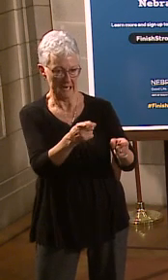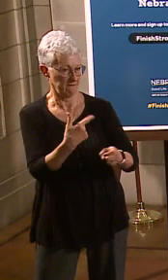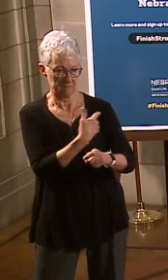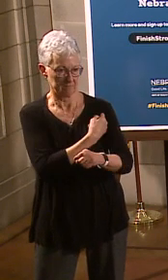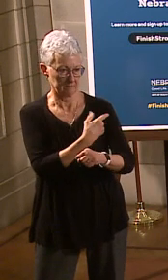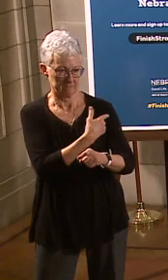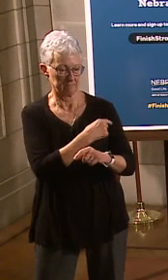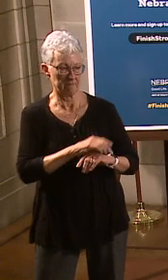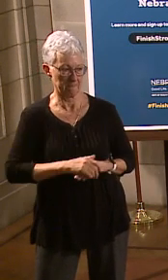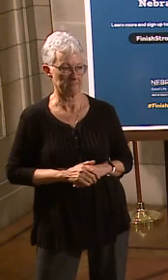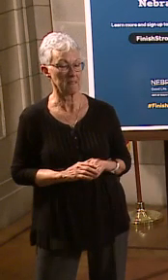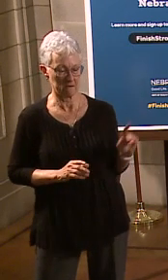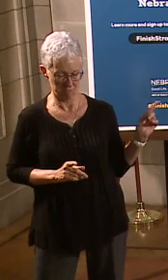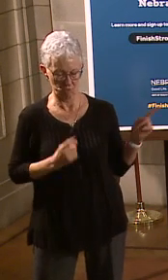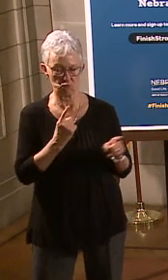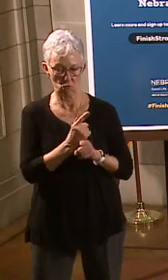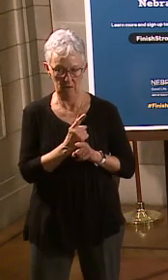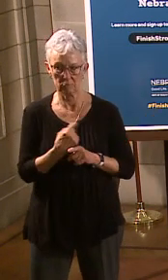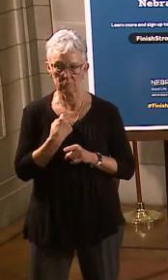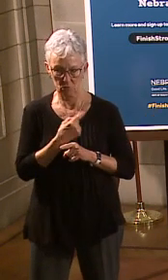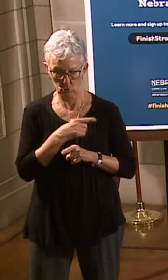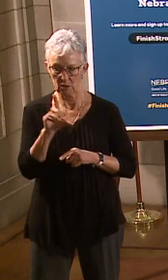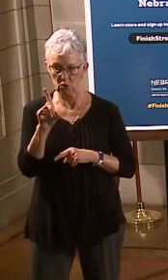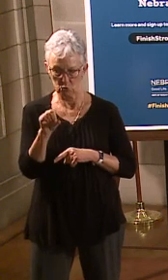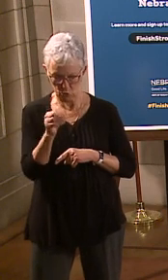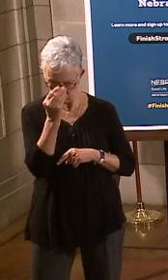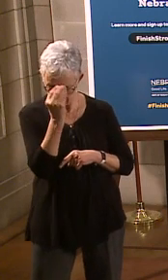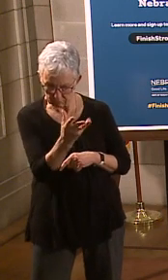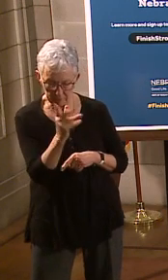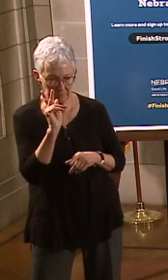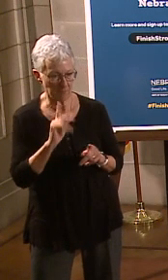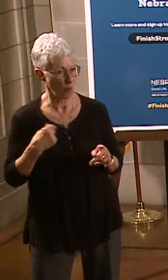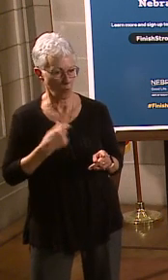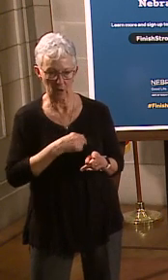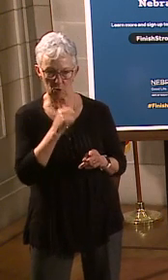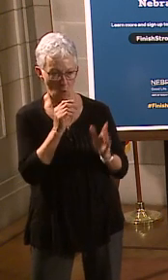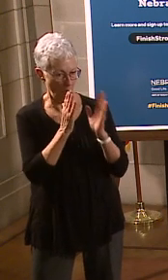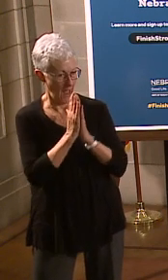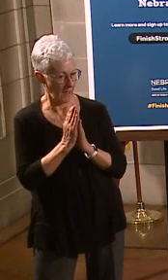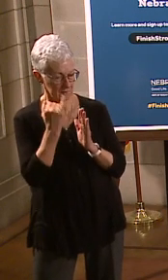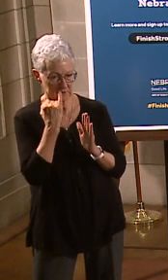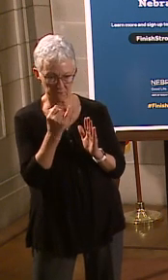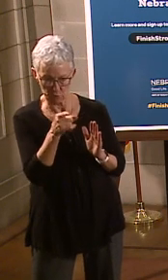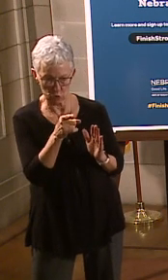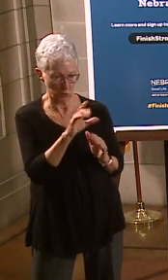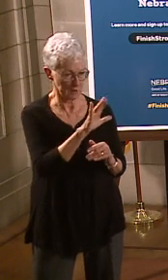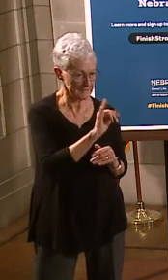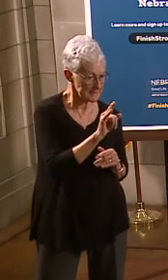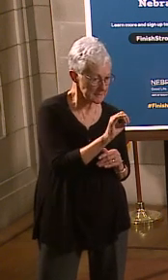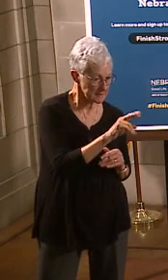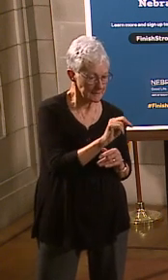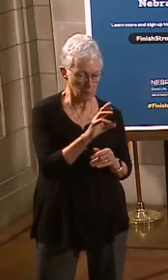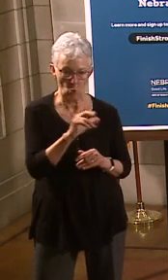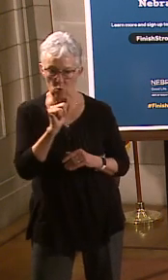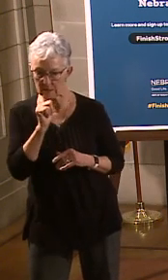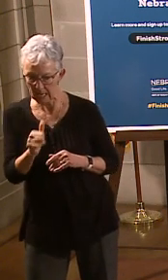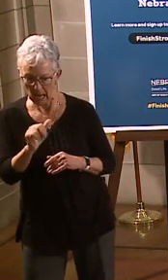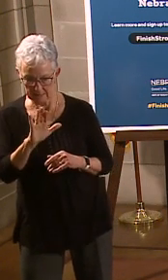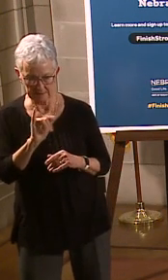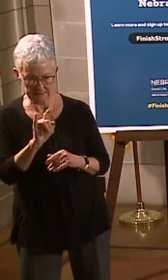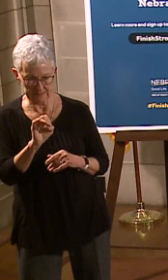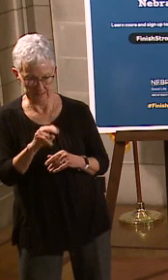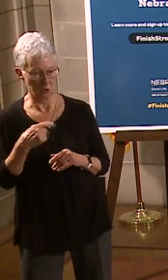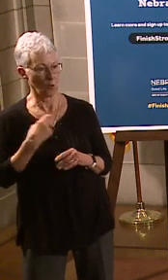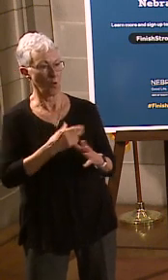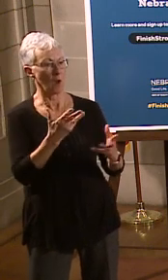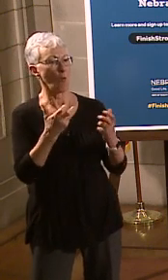the call that citizenship is not asked, and that we want to make the process as easy for everyone when you go